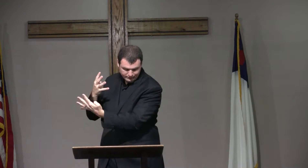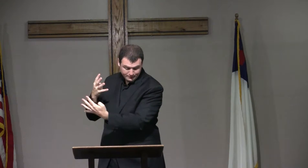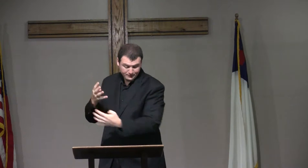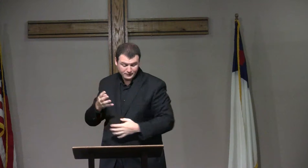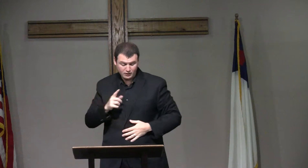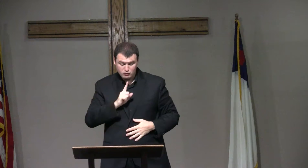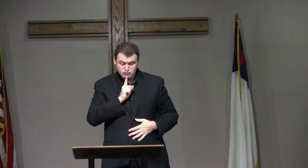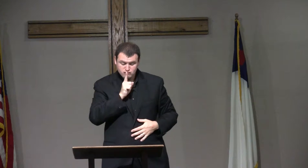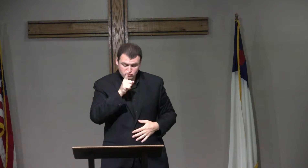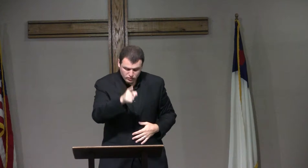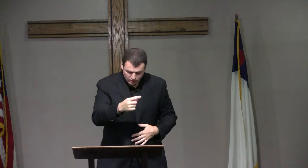into prison.